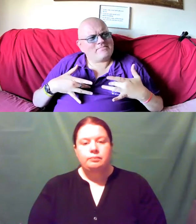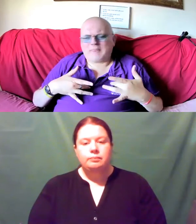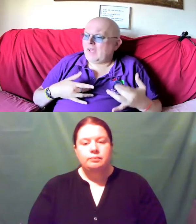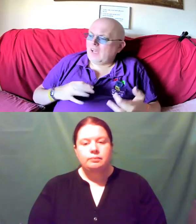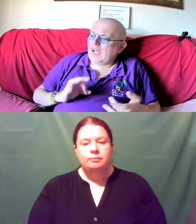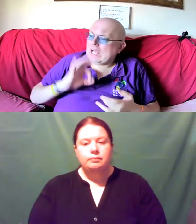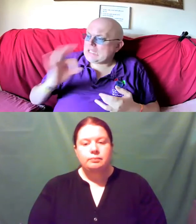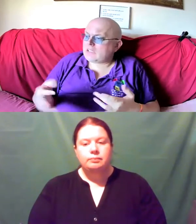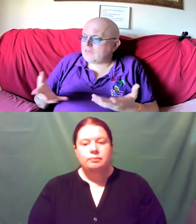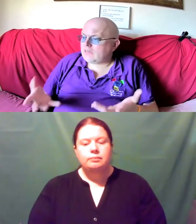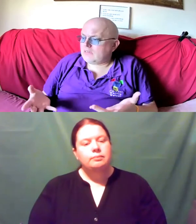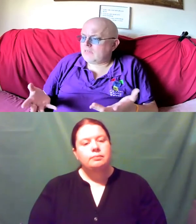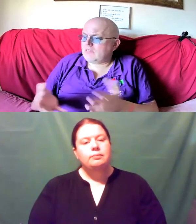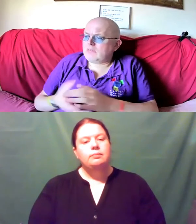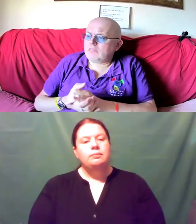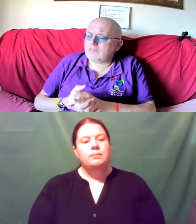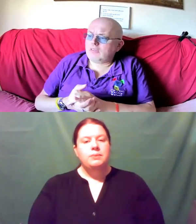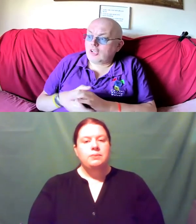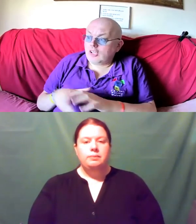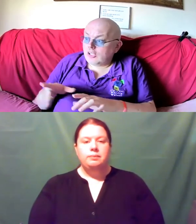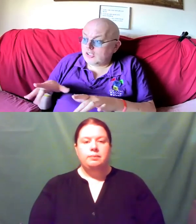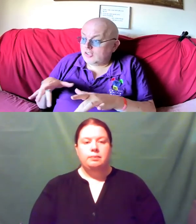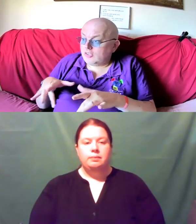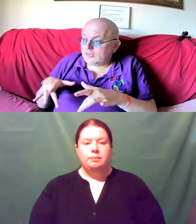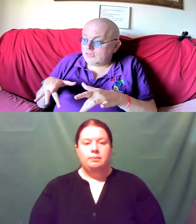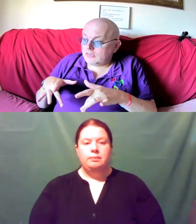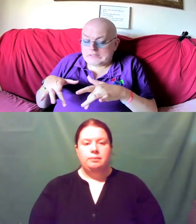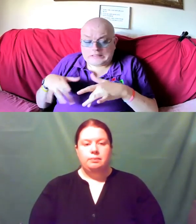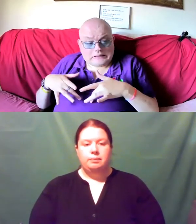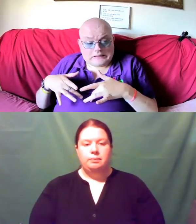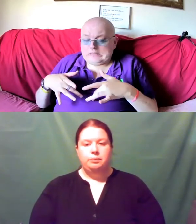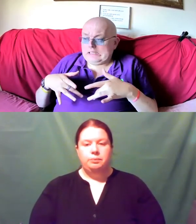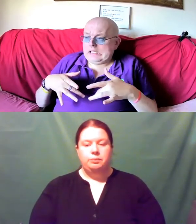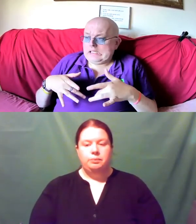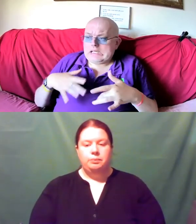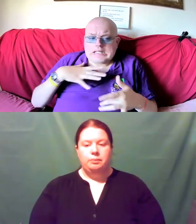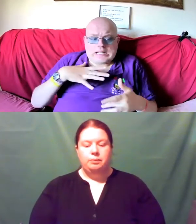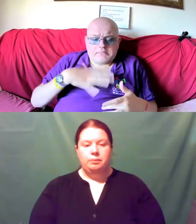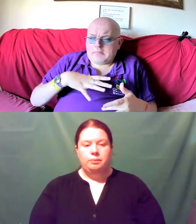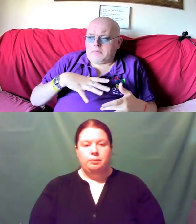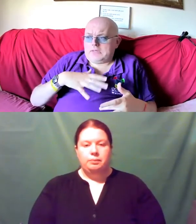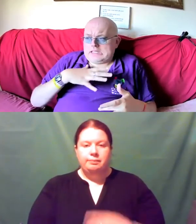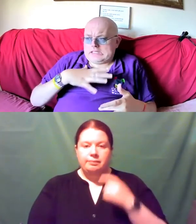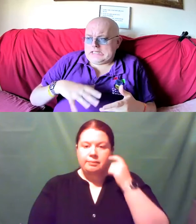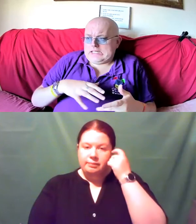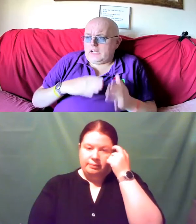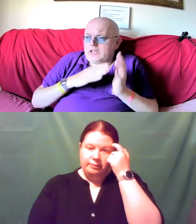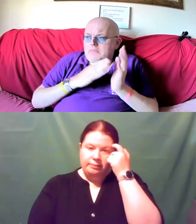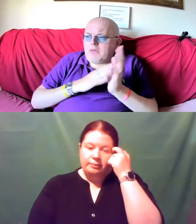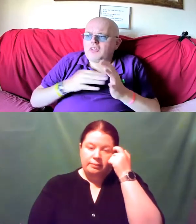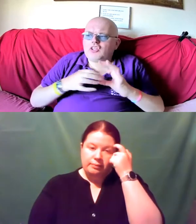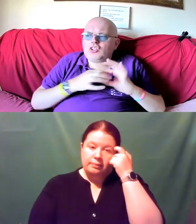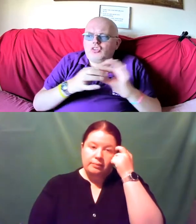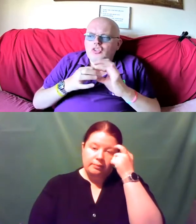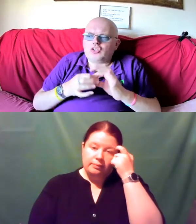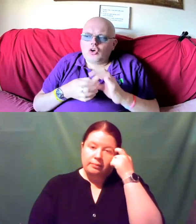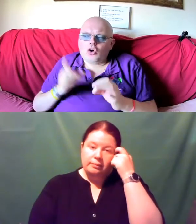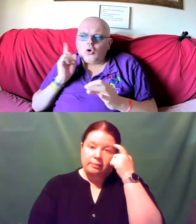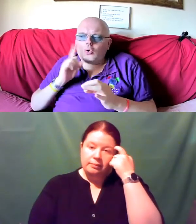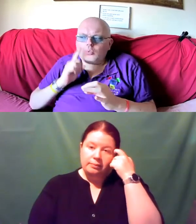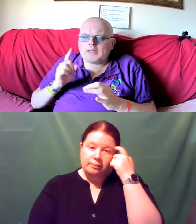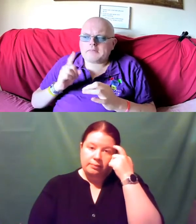well, do you see the need for, you know, the Mother's Union or the Women's Institute or